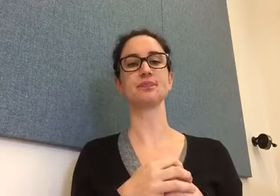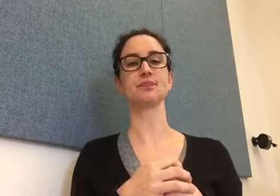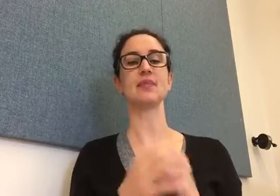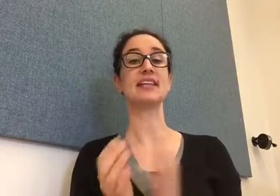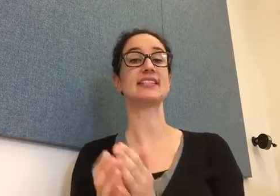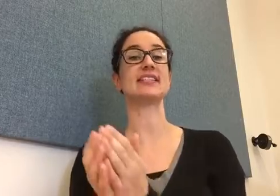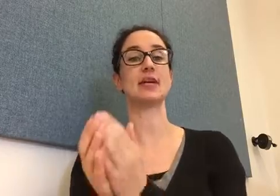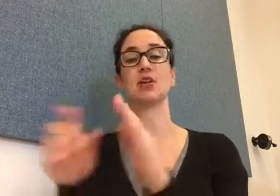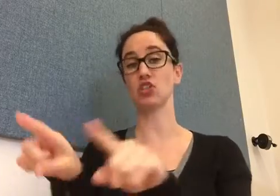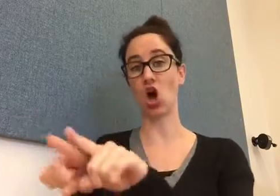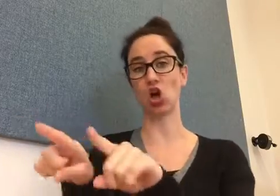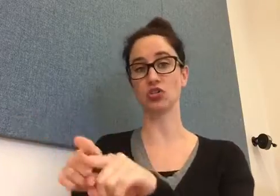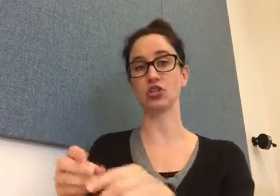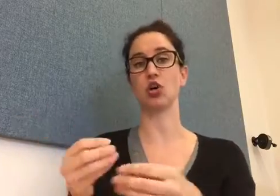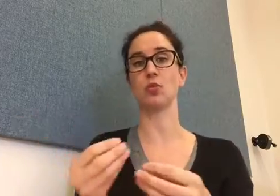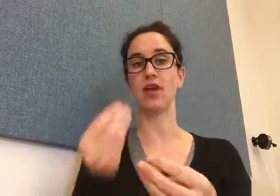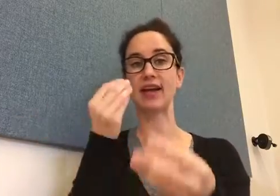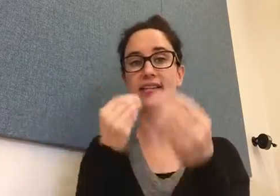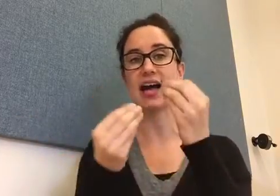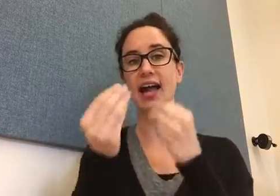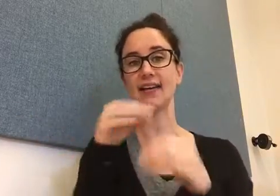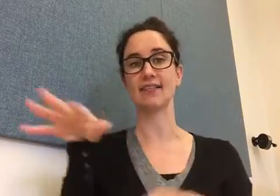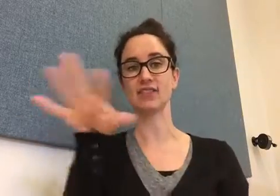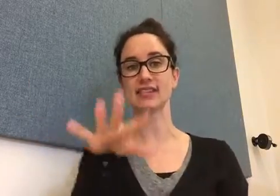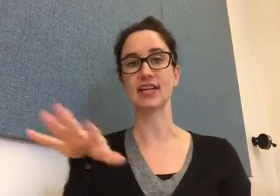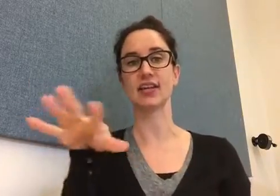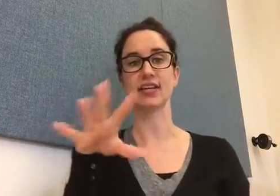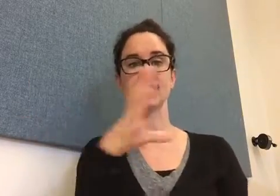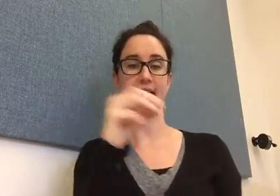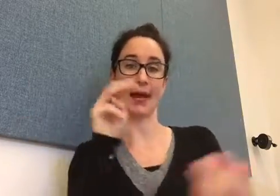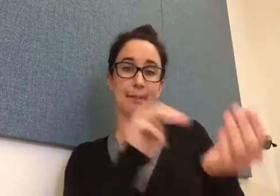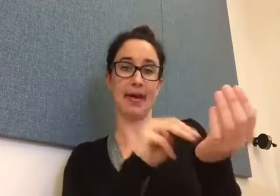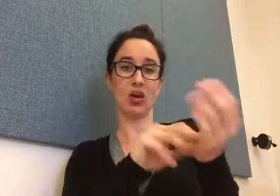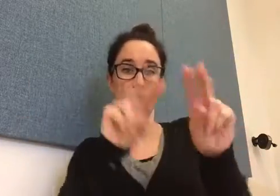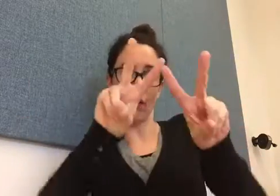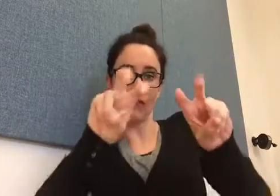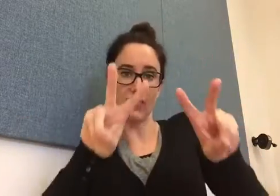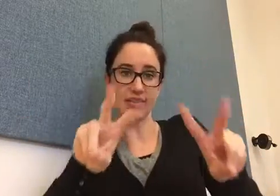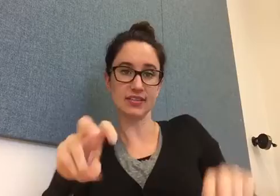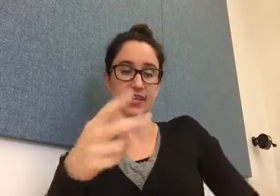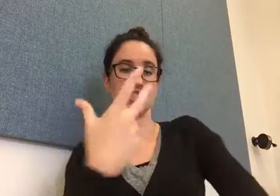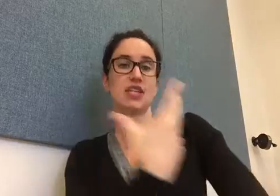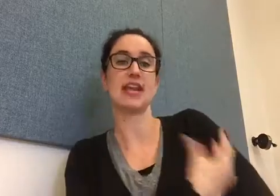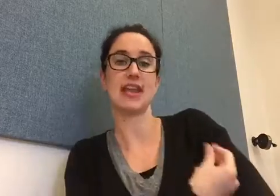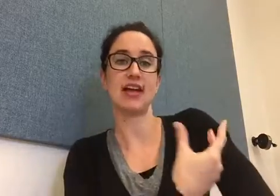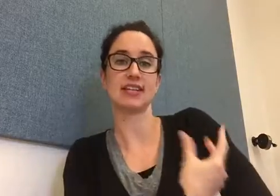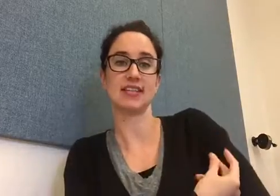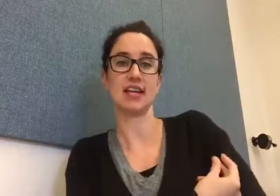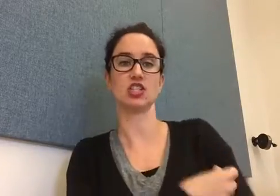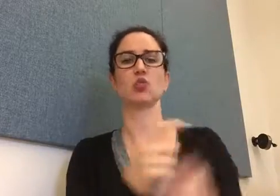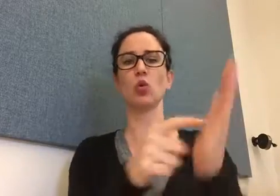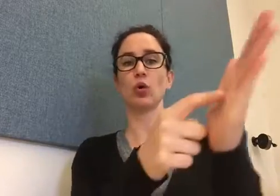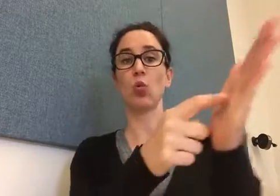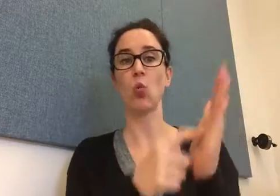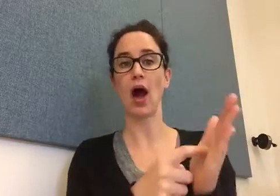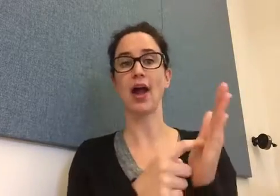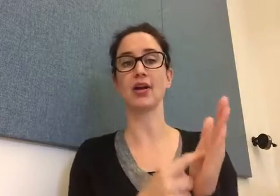Steamers also provided dining facilities, and medical inspections and vaccinations were required at the port of embarkation